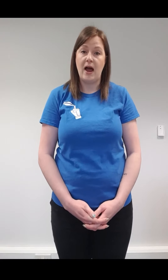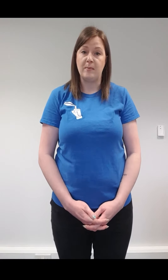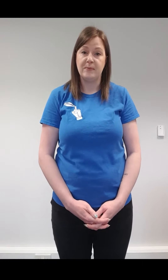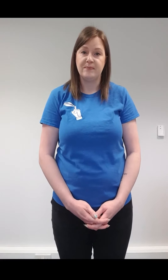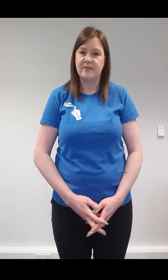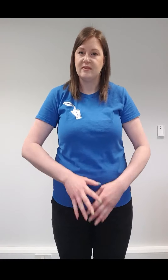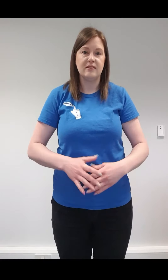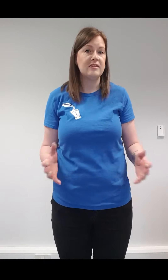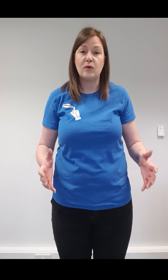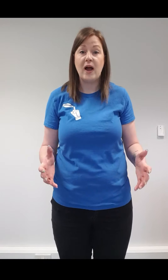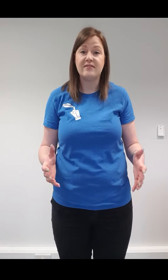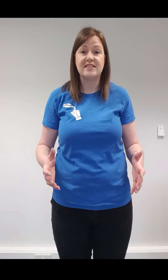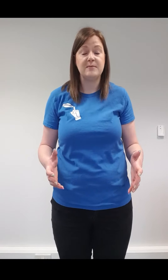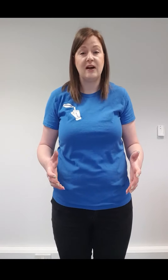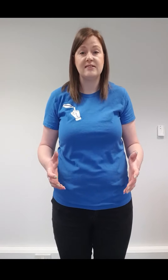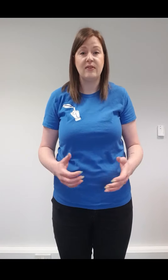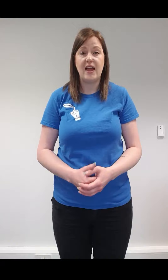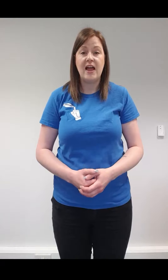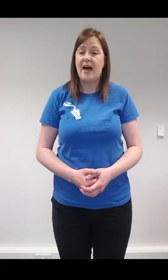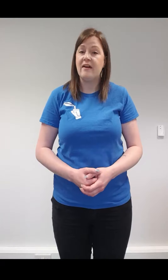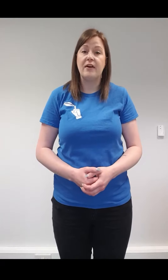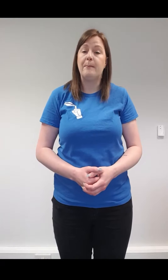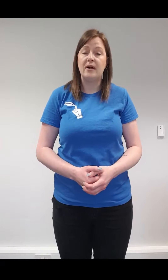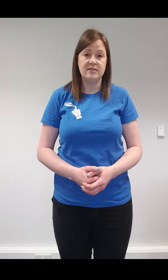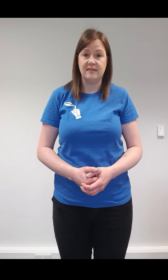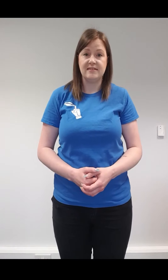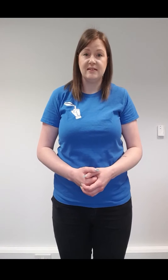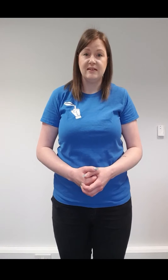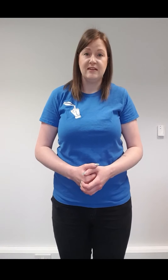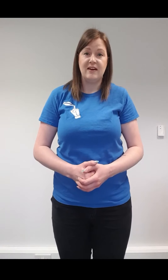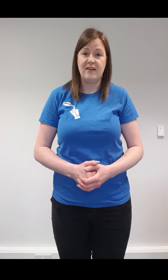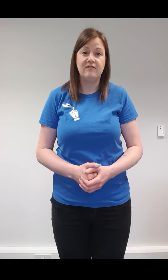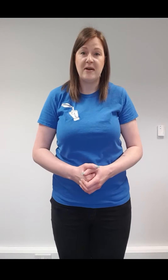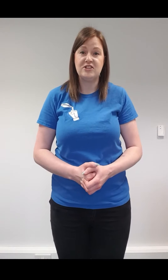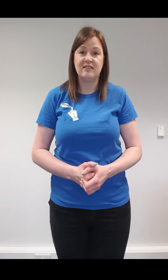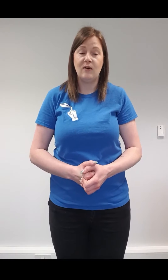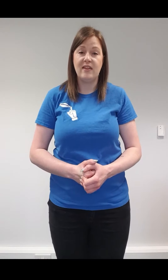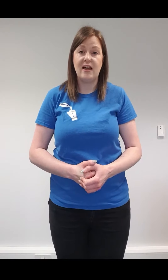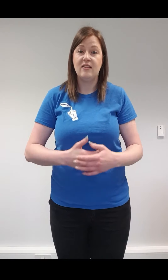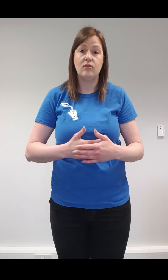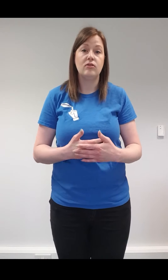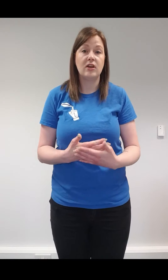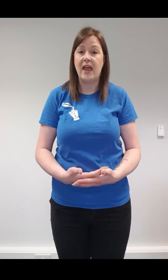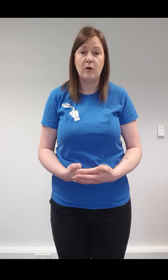app. They all have the same signs on there, and there are an abundance of information on there that can help